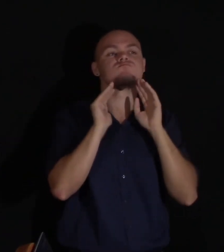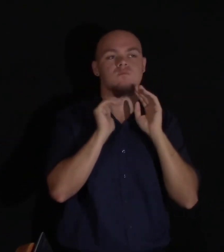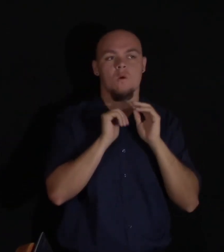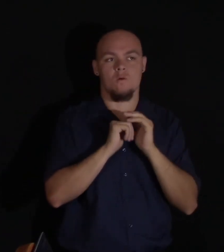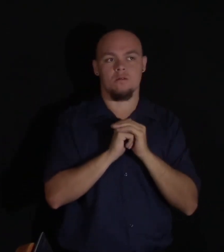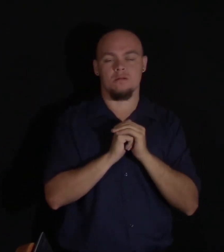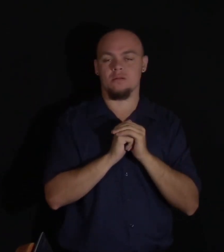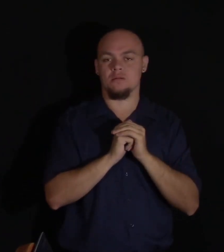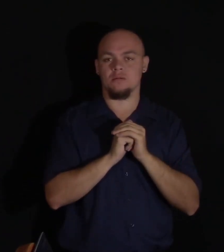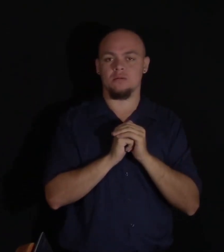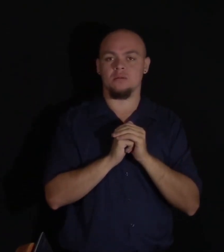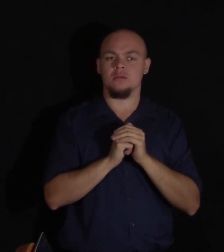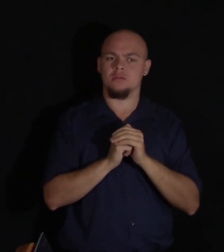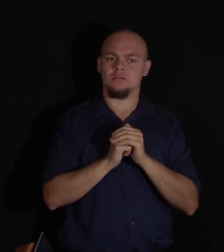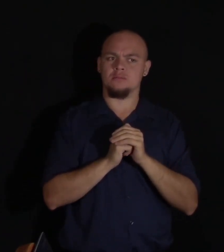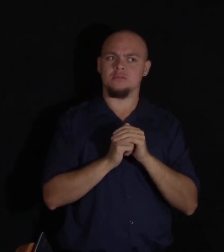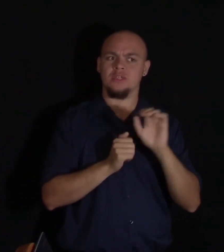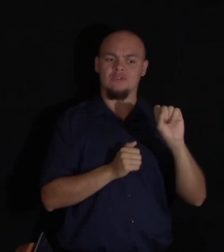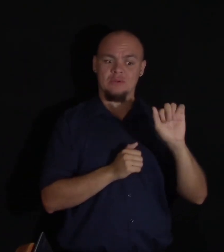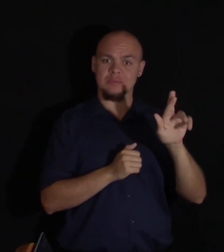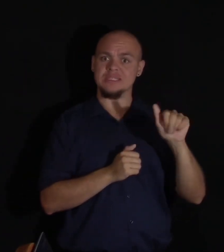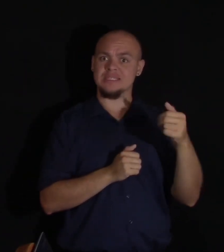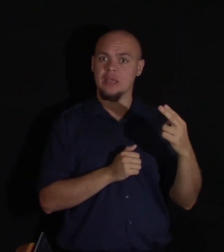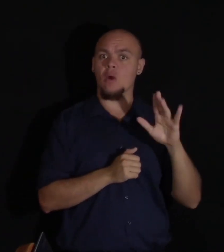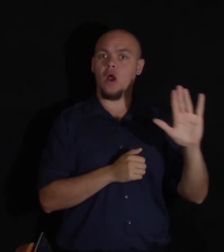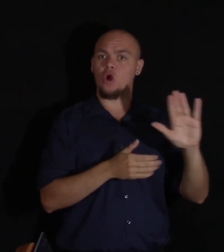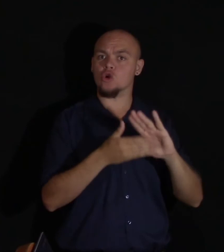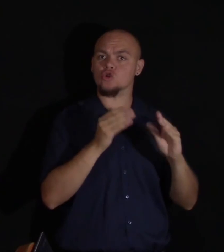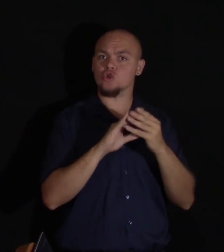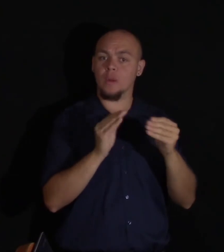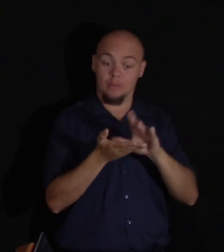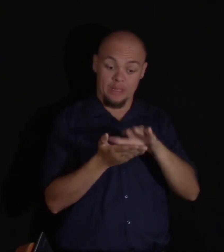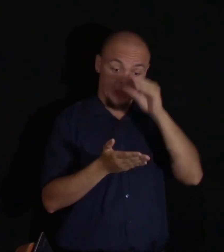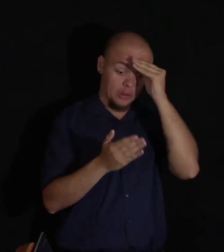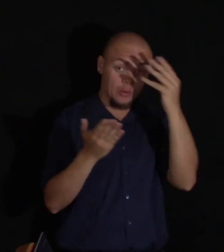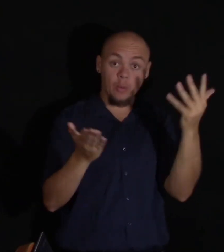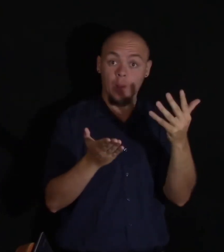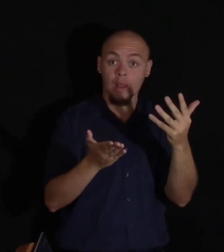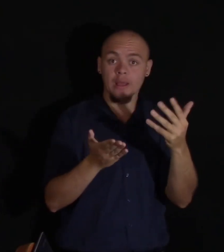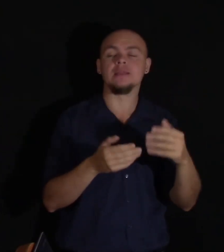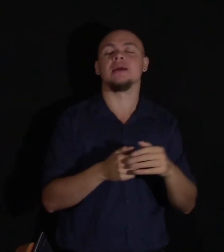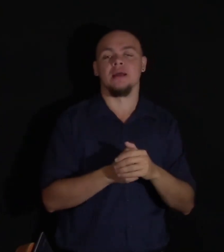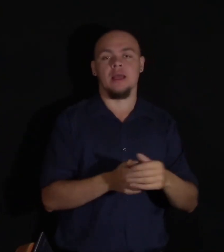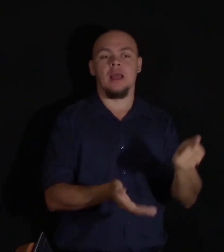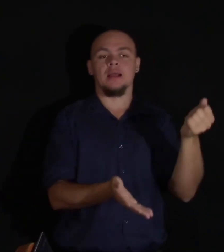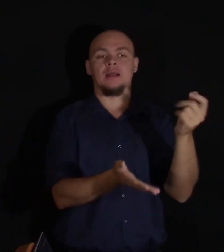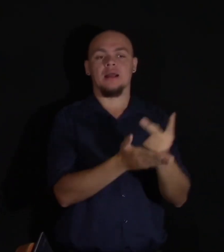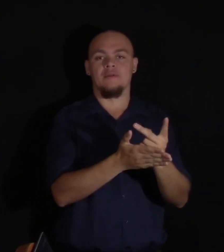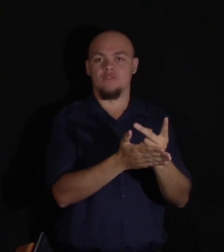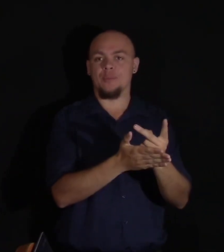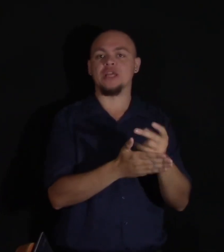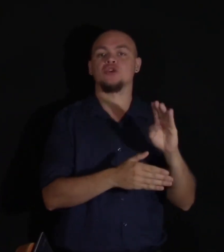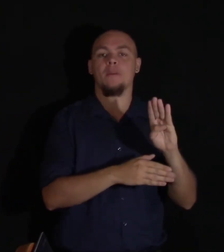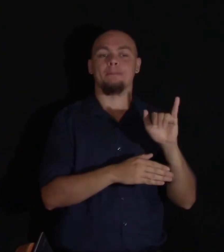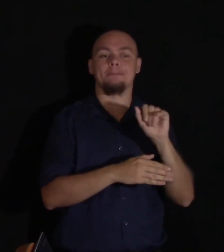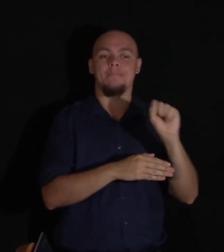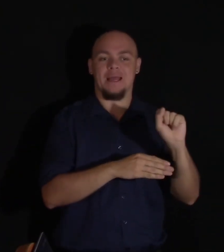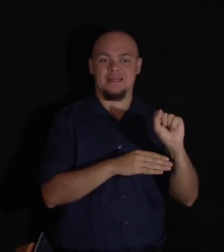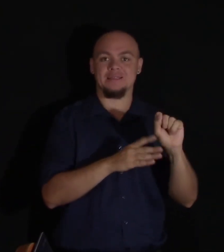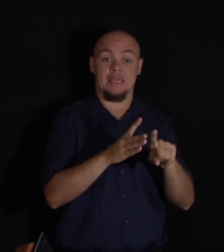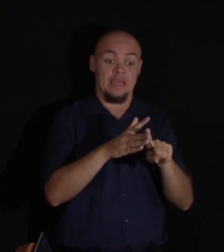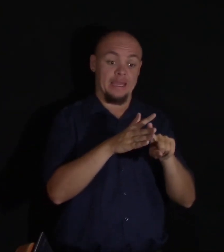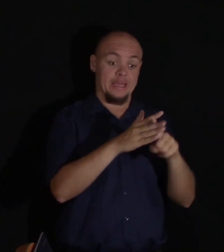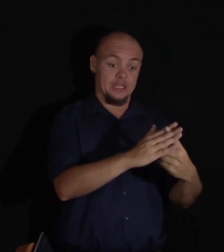Now, what can we learn from Sarah? The confirmation bias confirms our initial beliefs, the